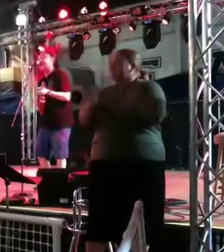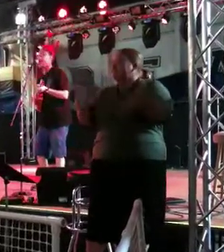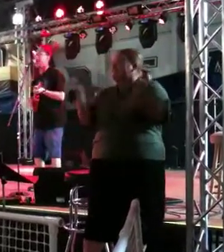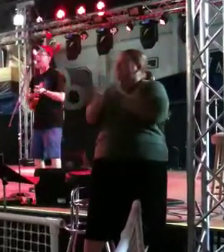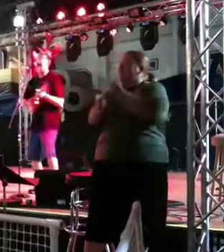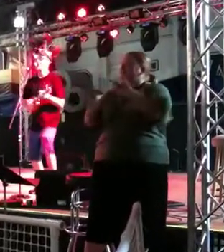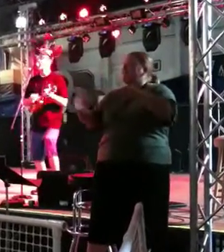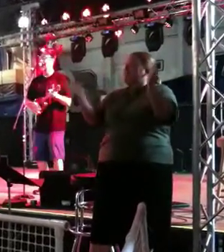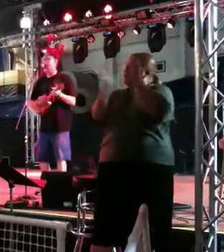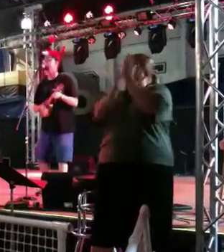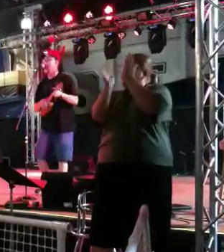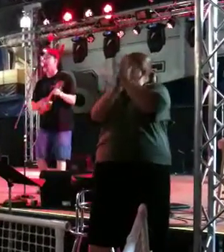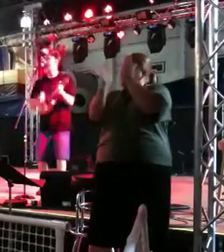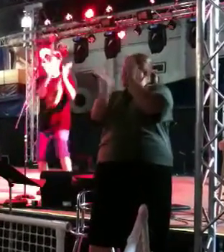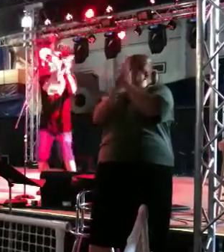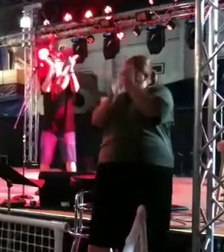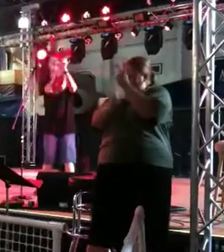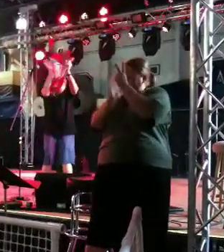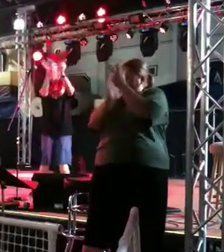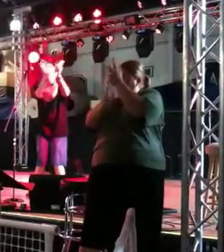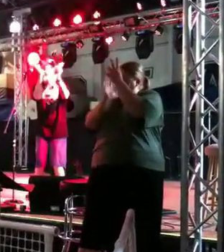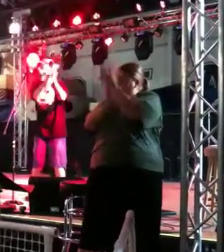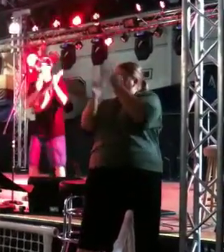you, Christian. Everybody clap your hands.